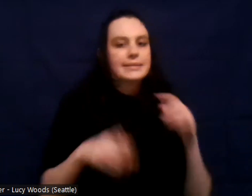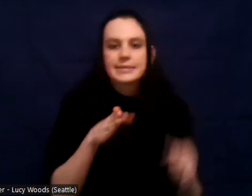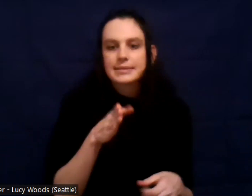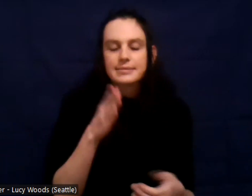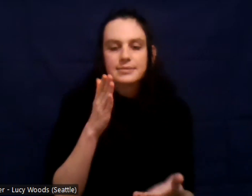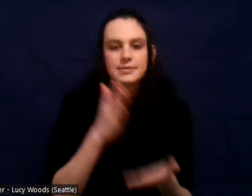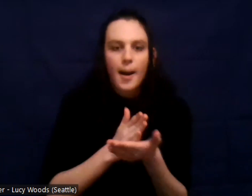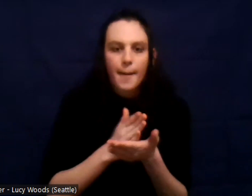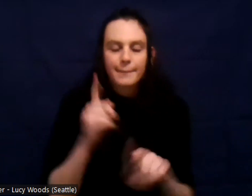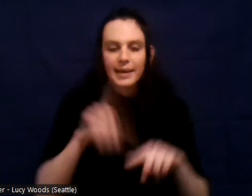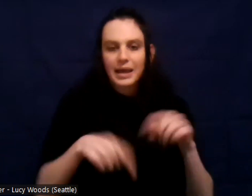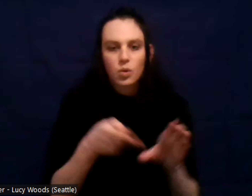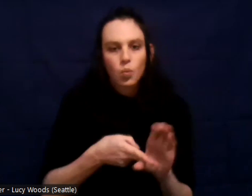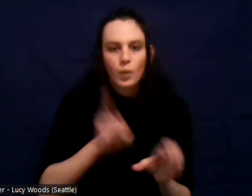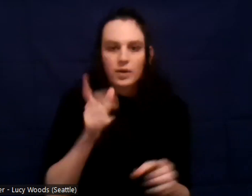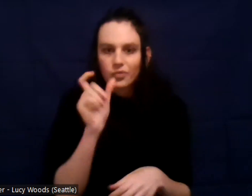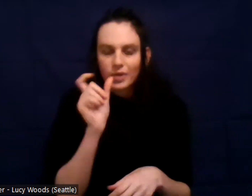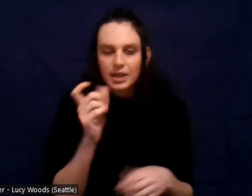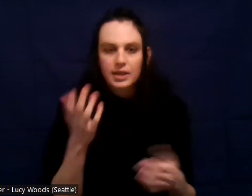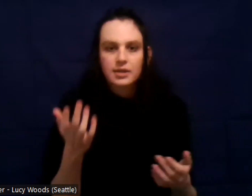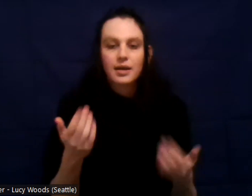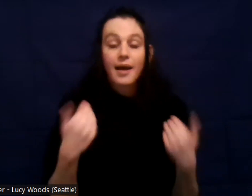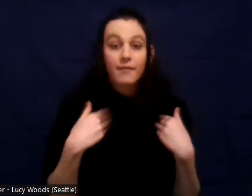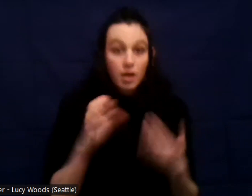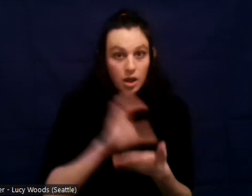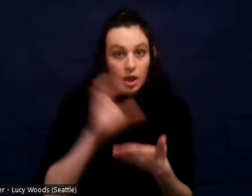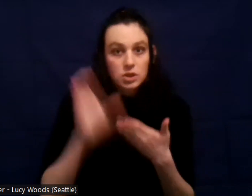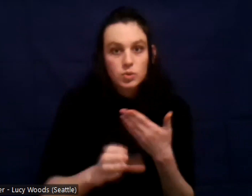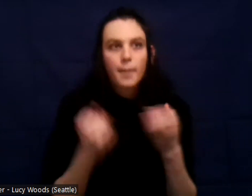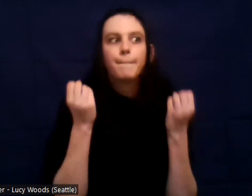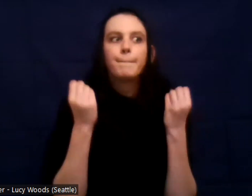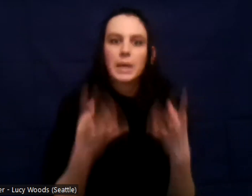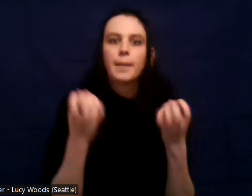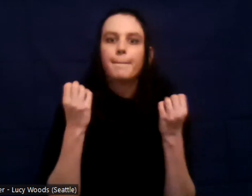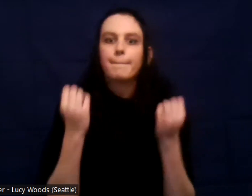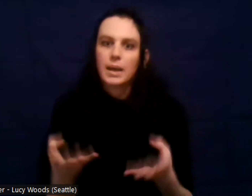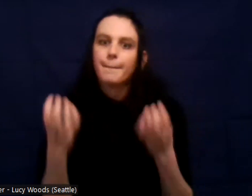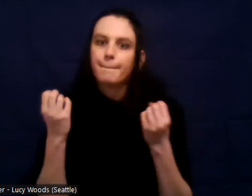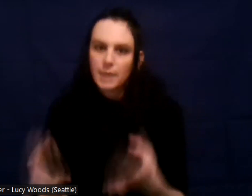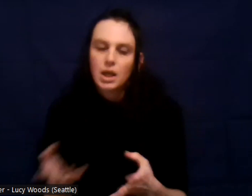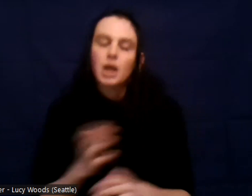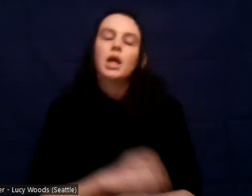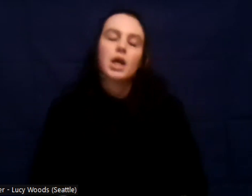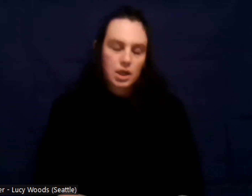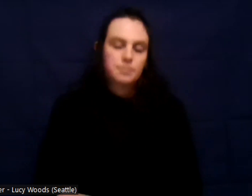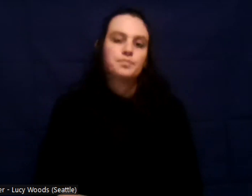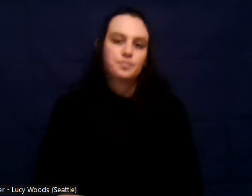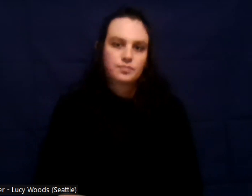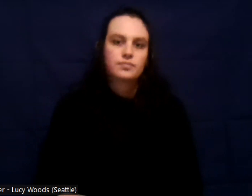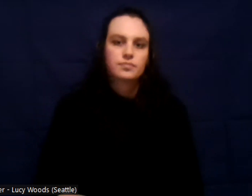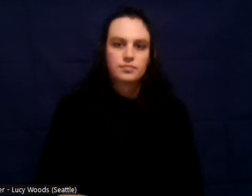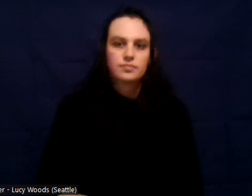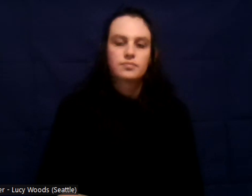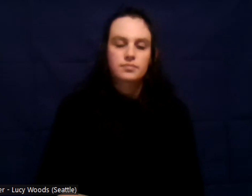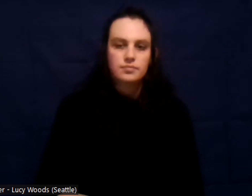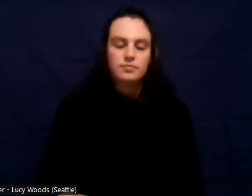kept happening. Lots of consequences, lots of just, you know,